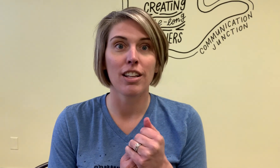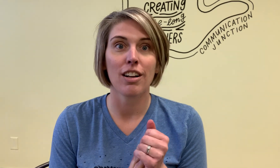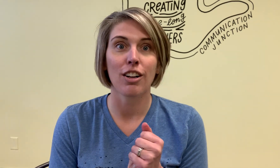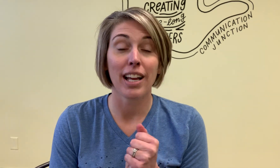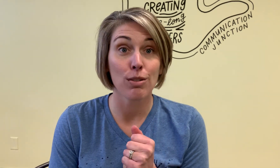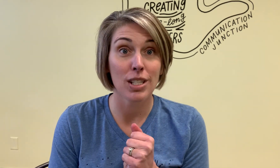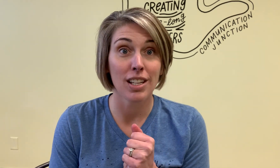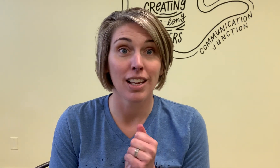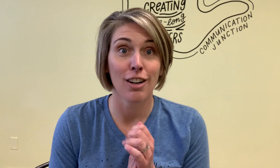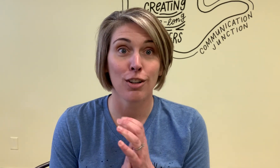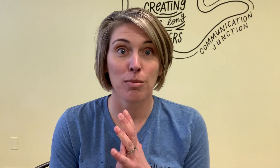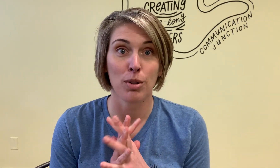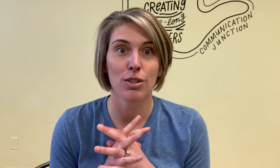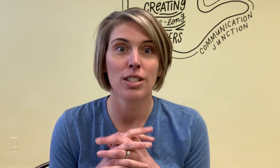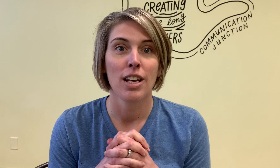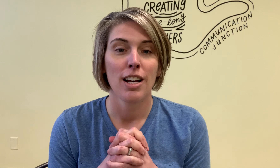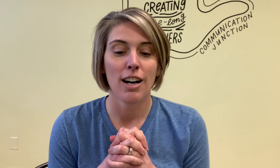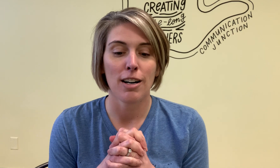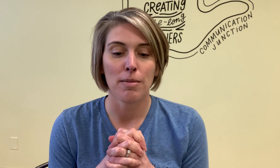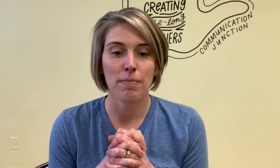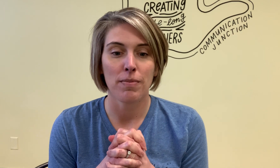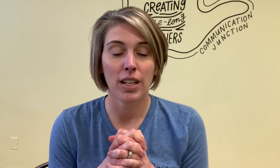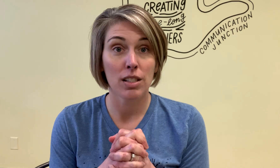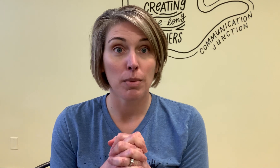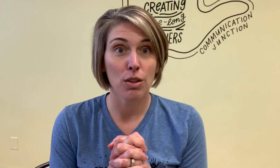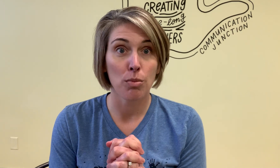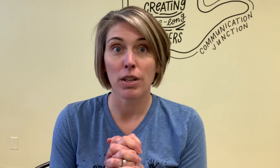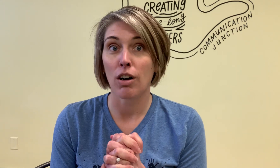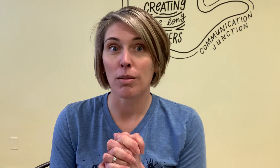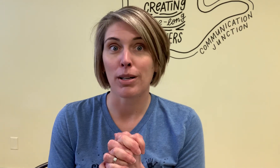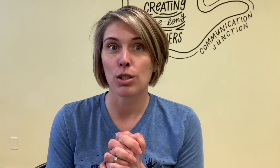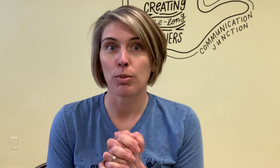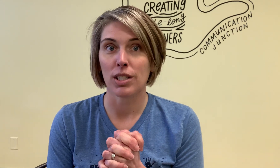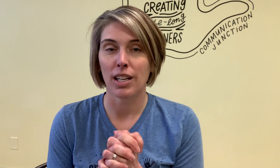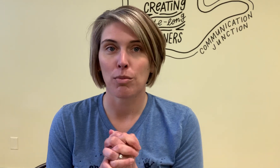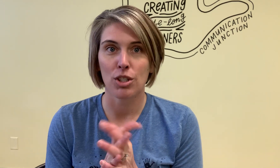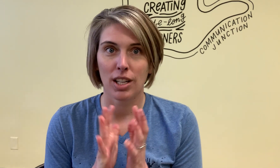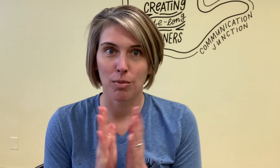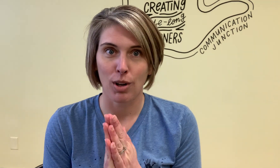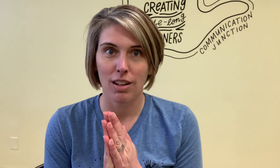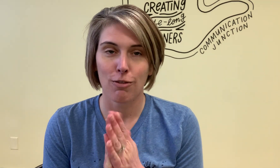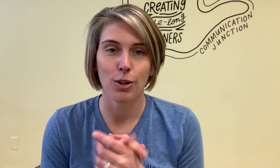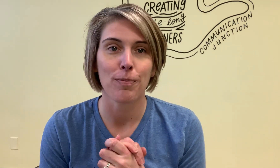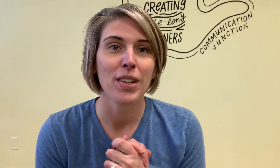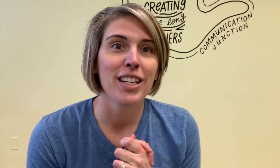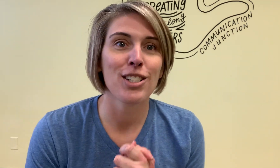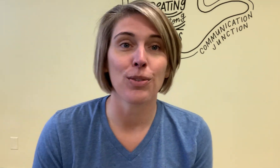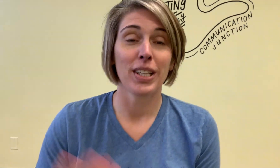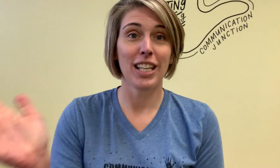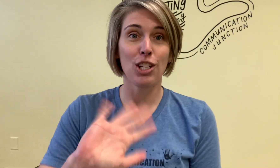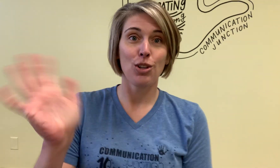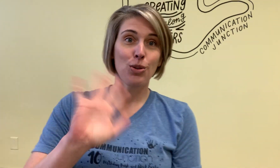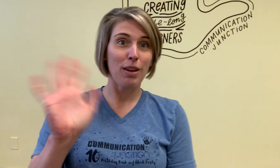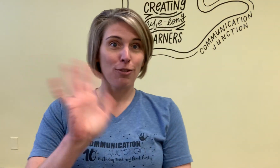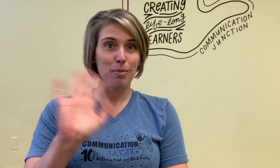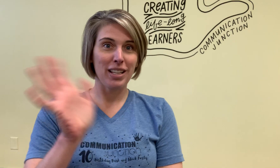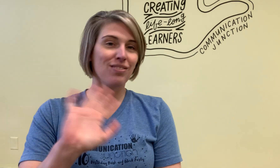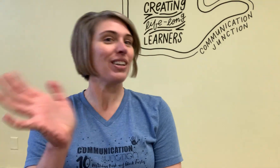our counting and our numbers. Next month will be all about springtime, which I am ready for. So can you wave for me? Here we